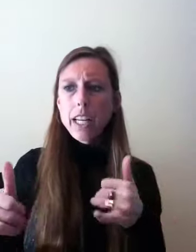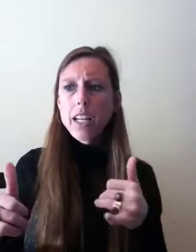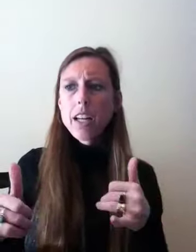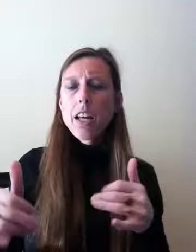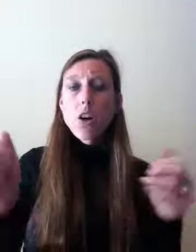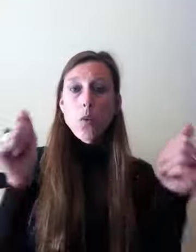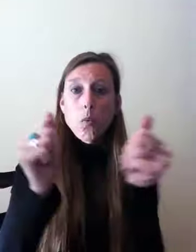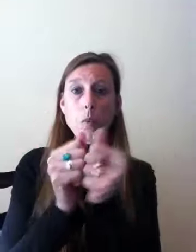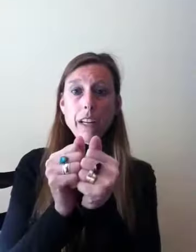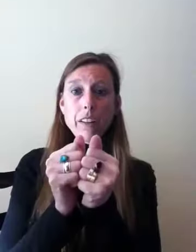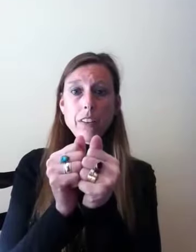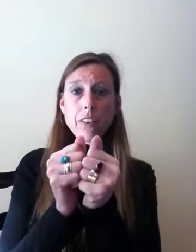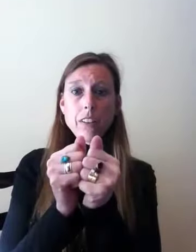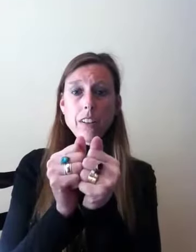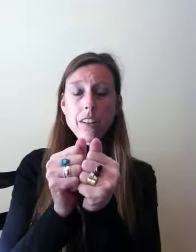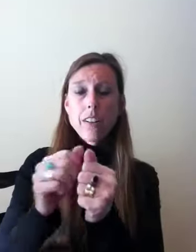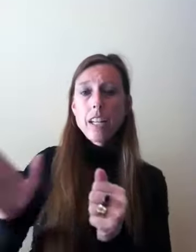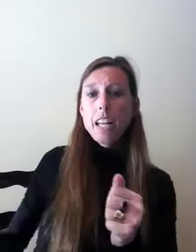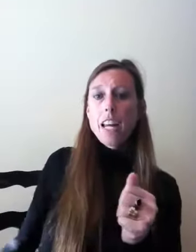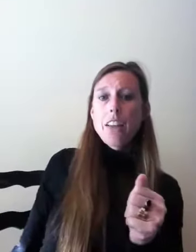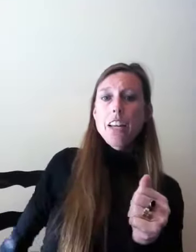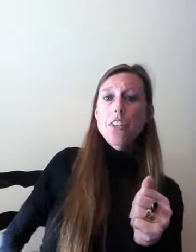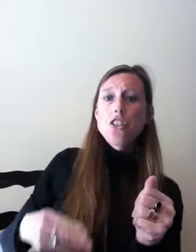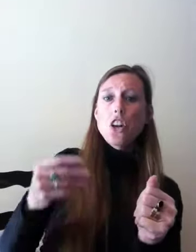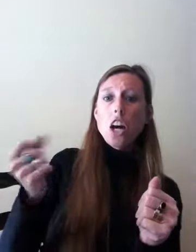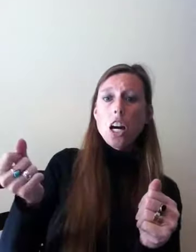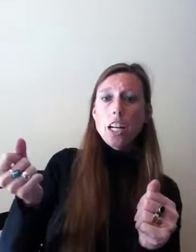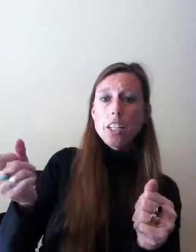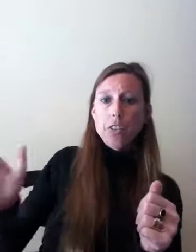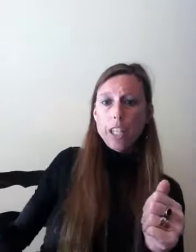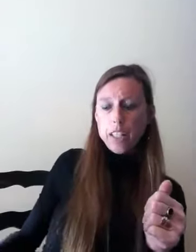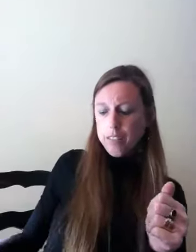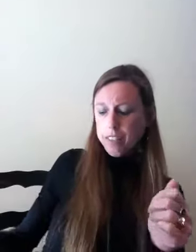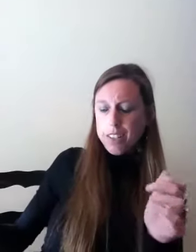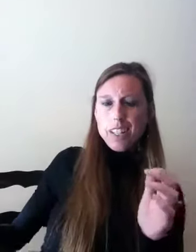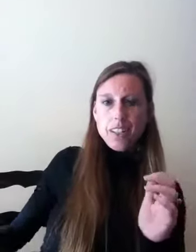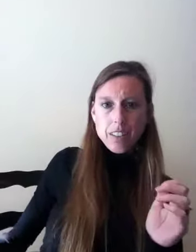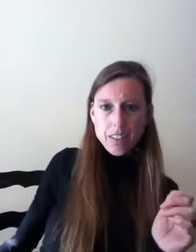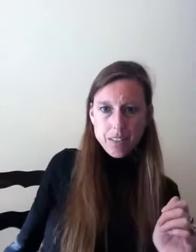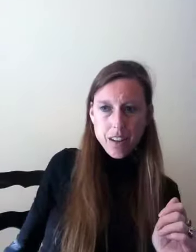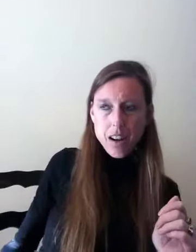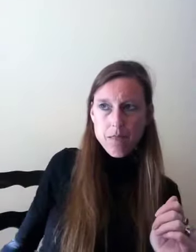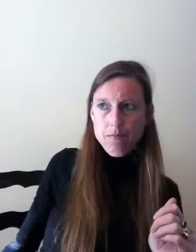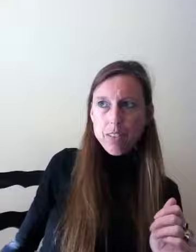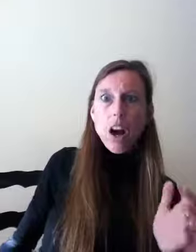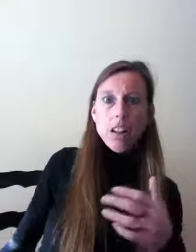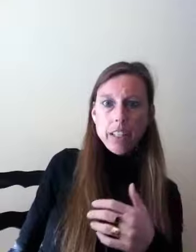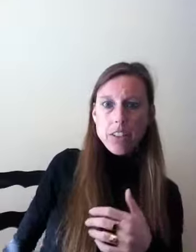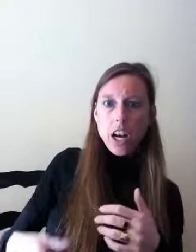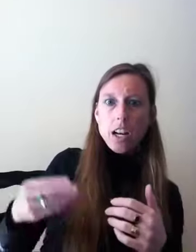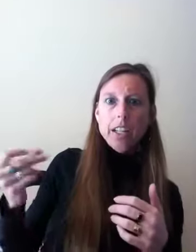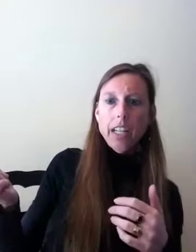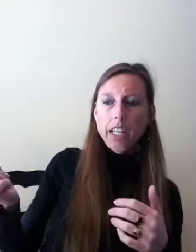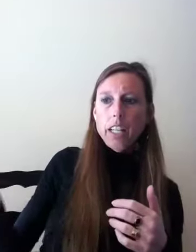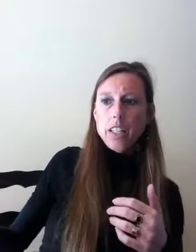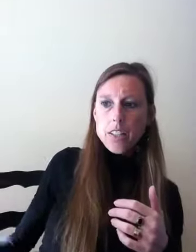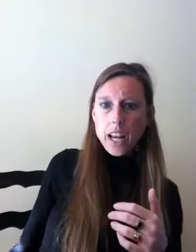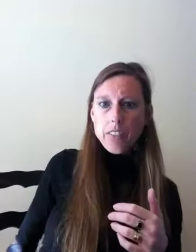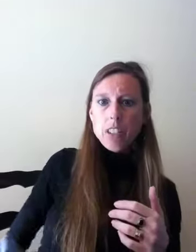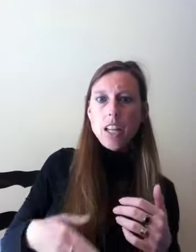Play with, and then dog, you hit, it's like you're calling a dog, hitting the side of your